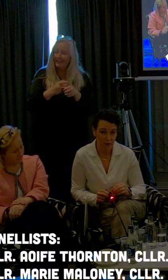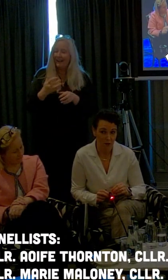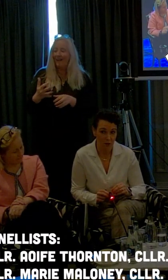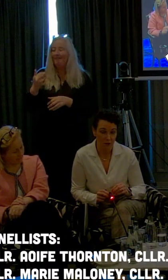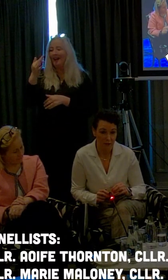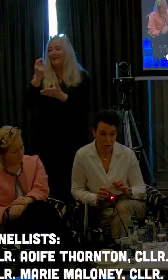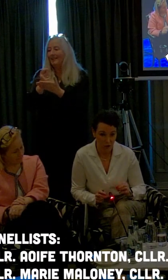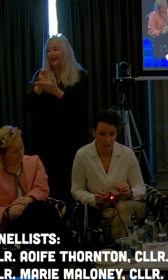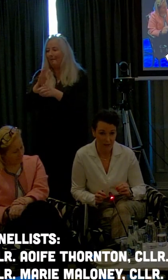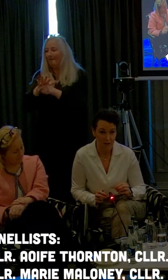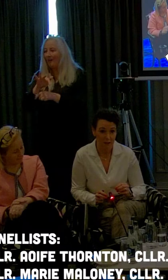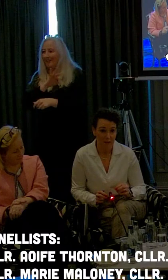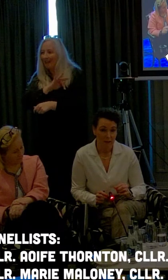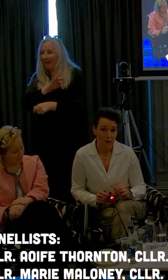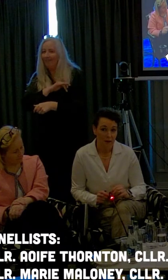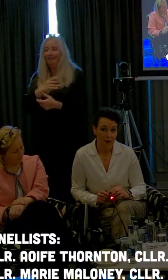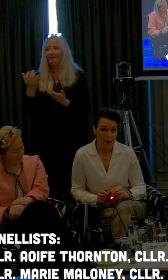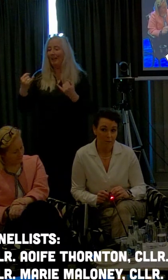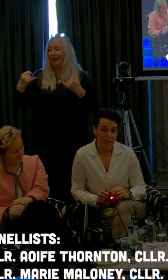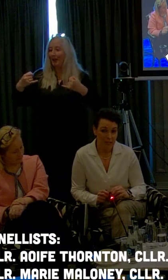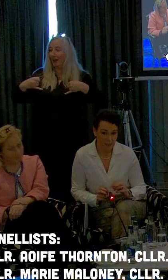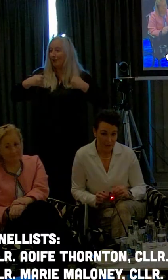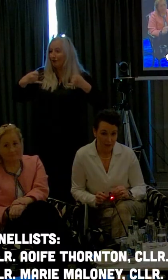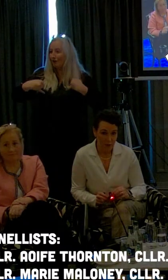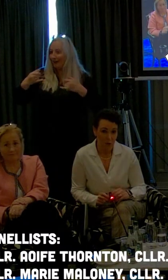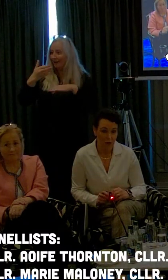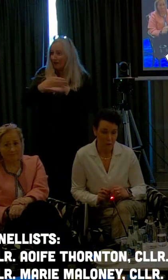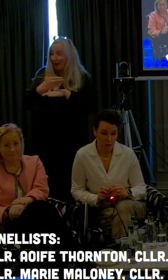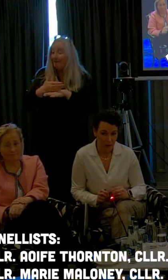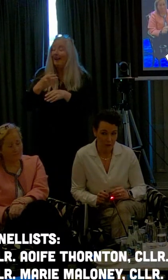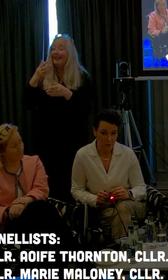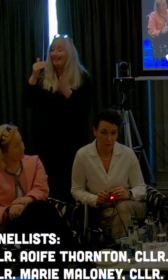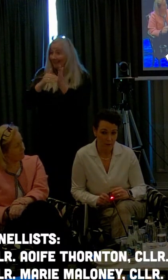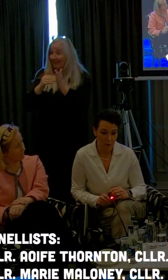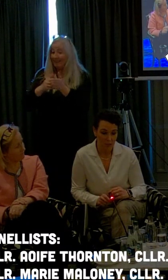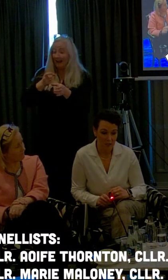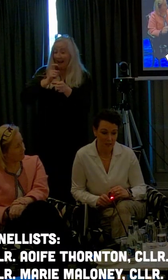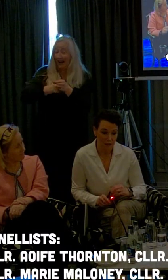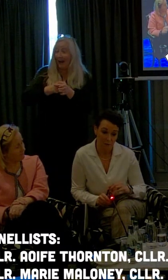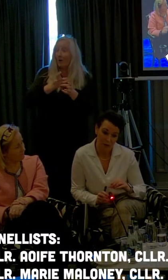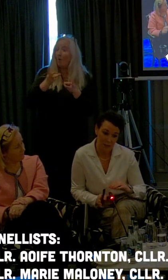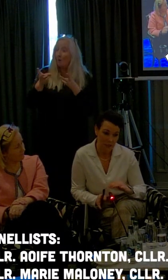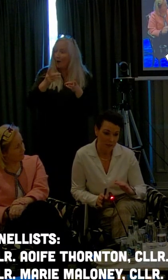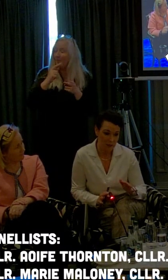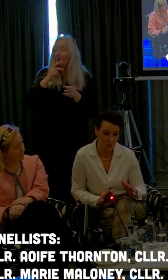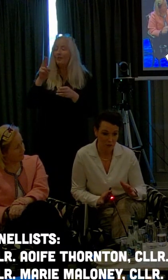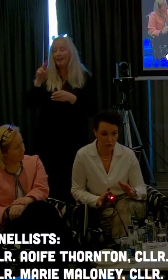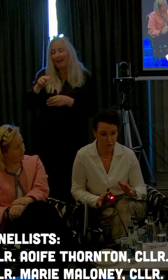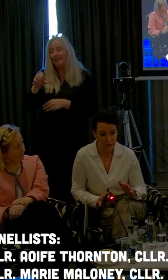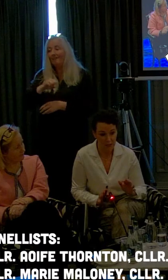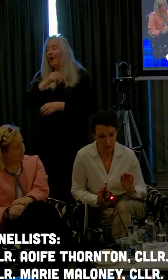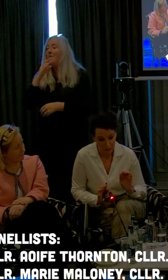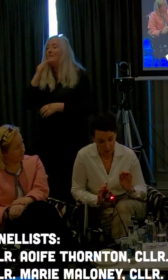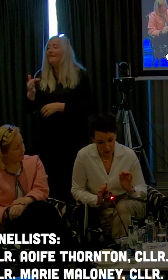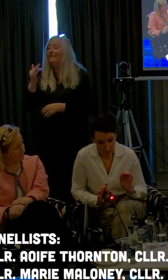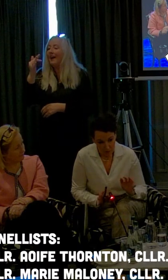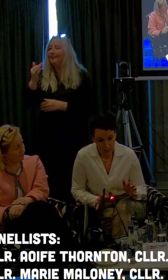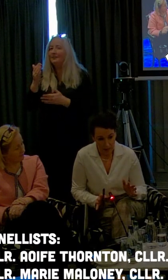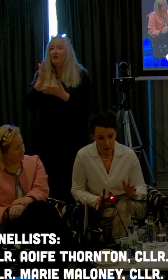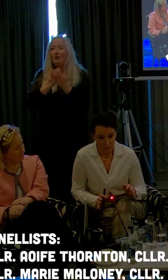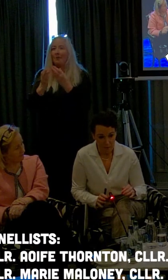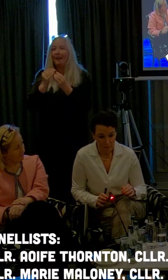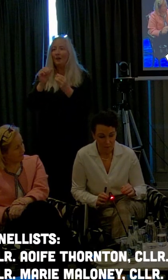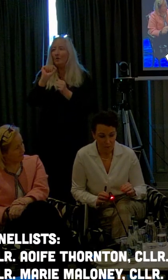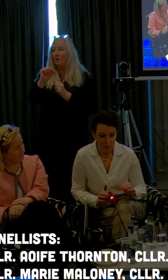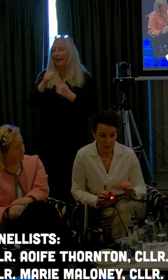in it all, enjoy it. In that hard work, you'll find great fulfillment and find the things that you're interested in,